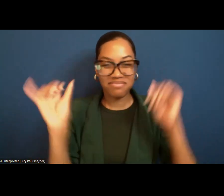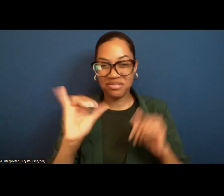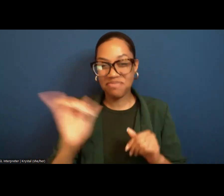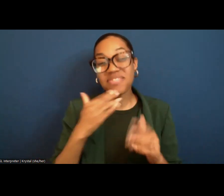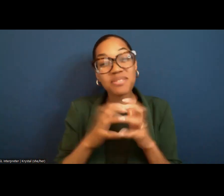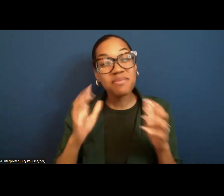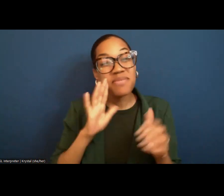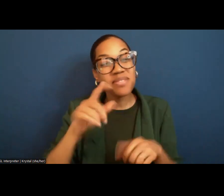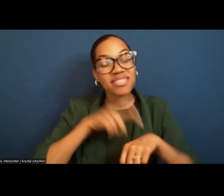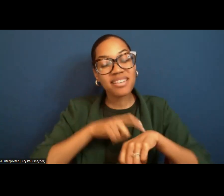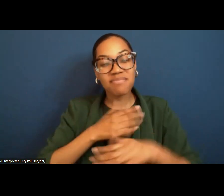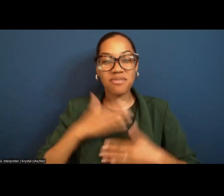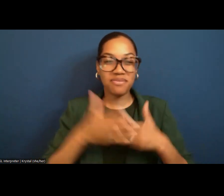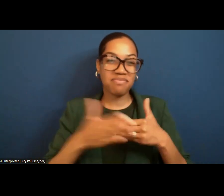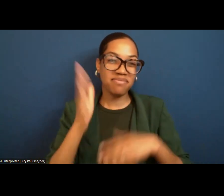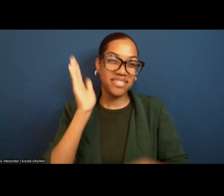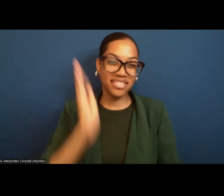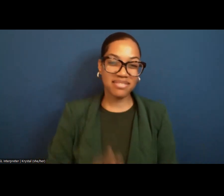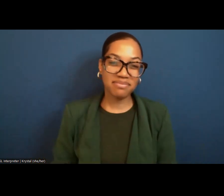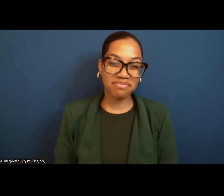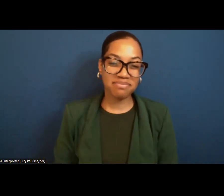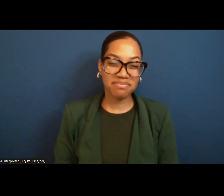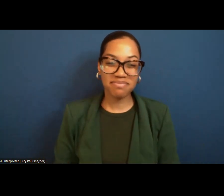Enjoy the rest of the presentation.